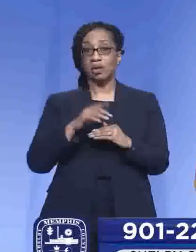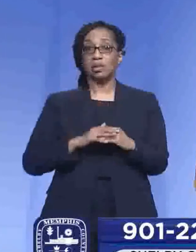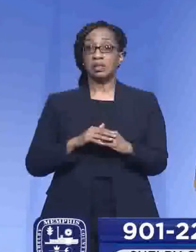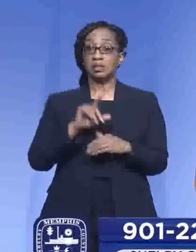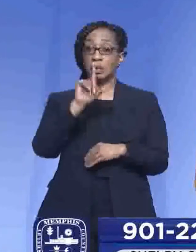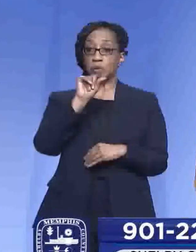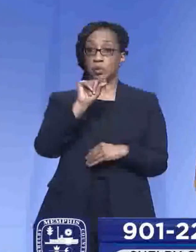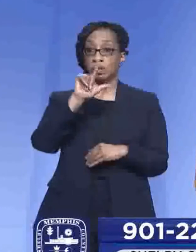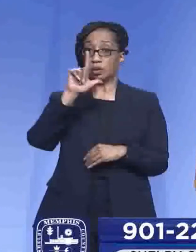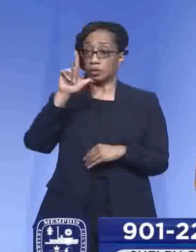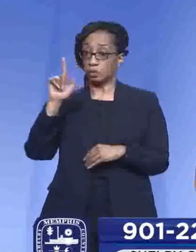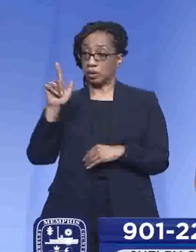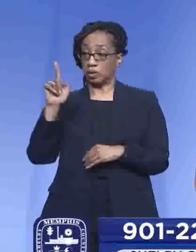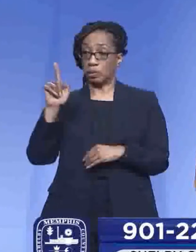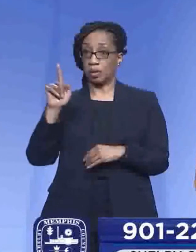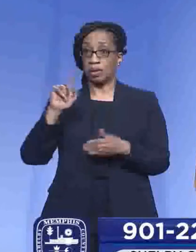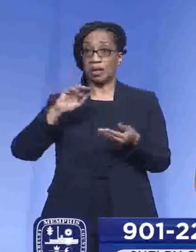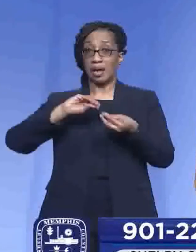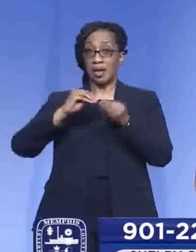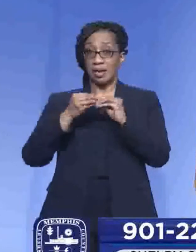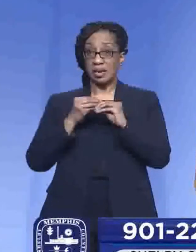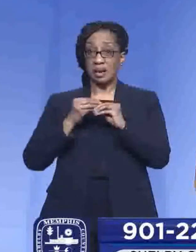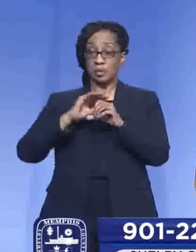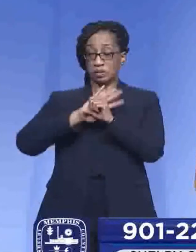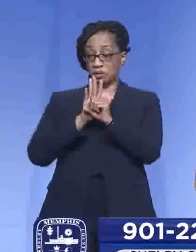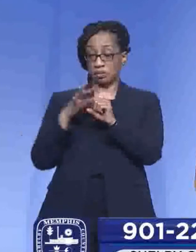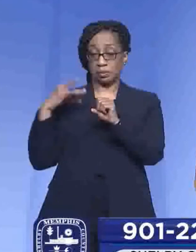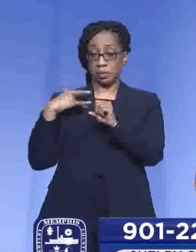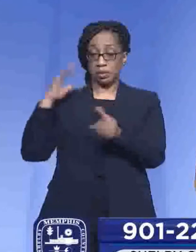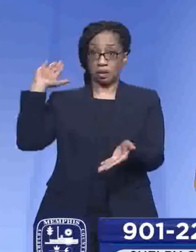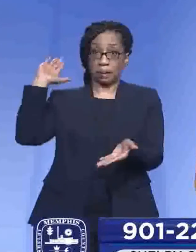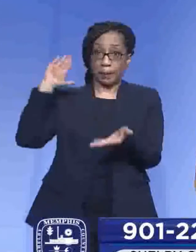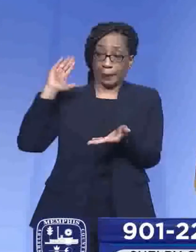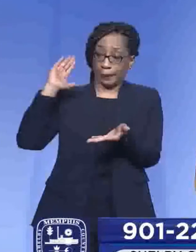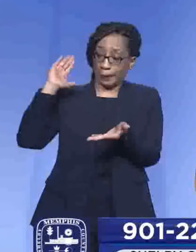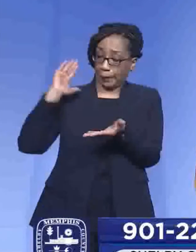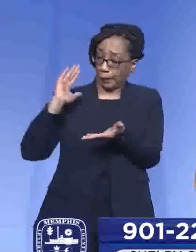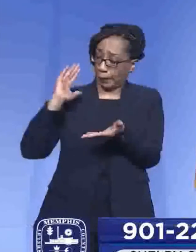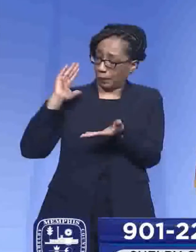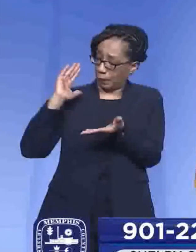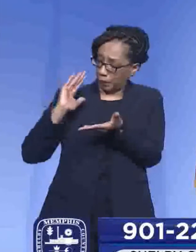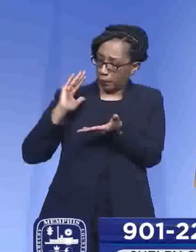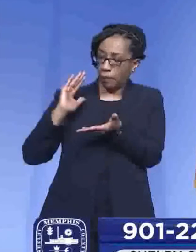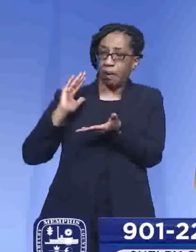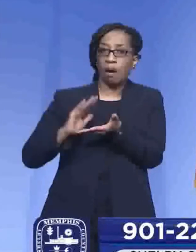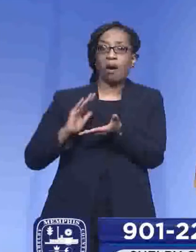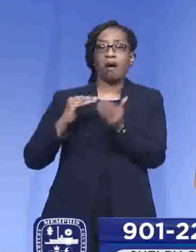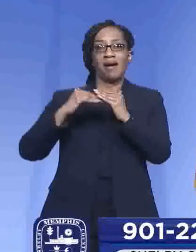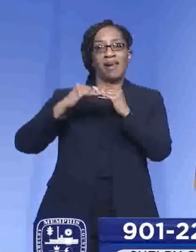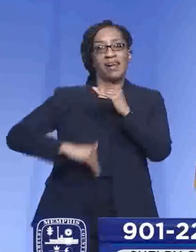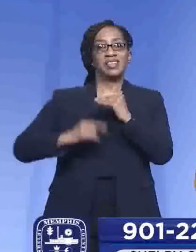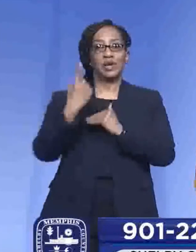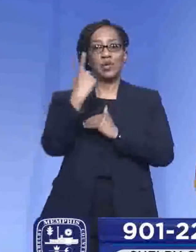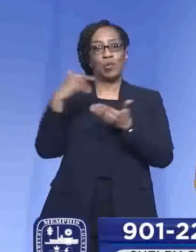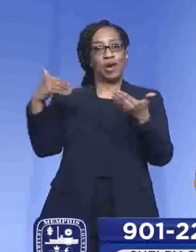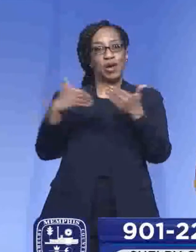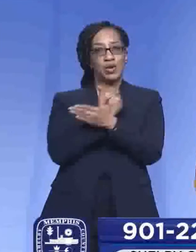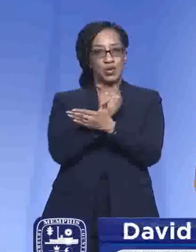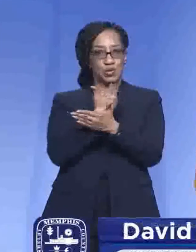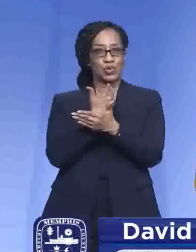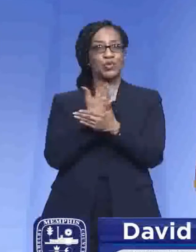far, we have been shrinking the future epidemic. Each case is producing less than 1 new case in the